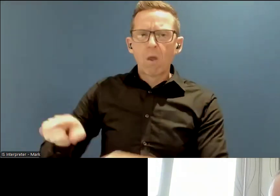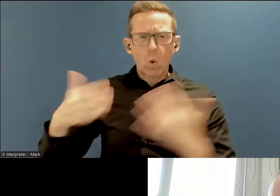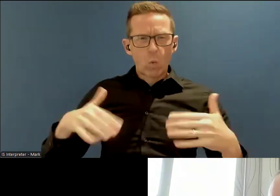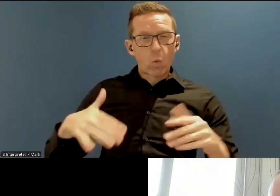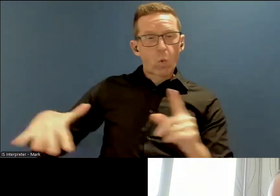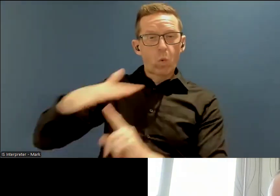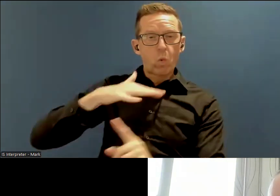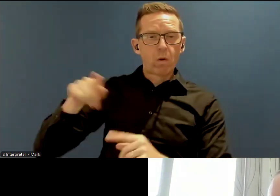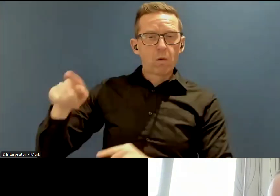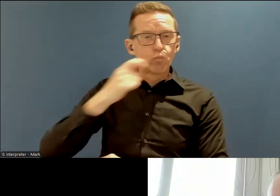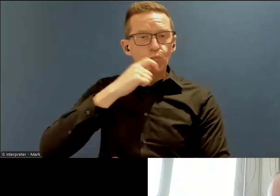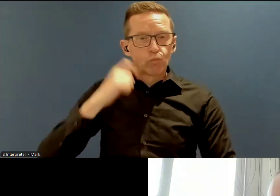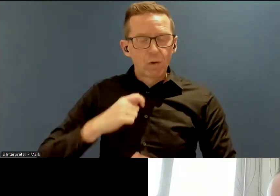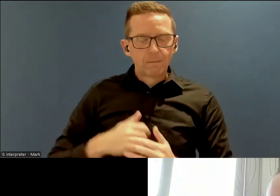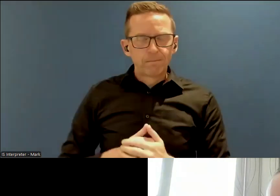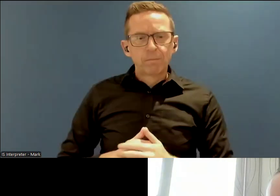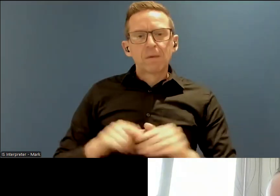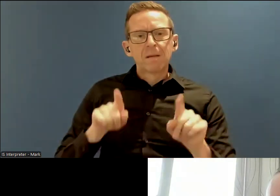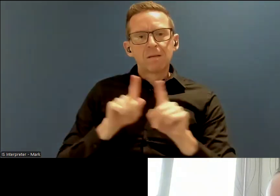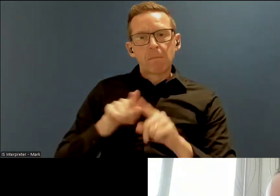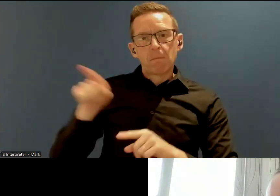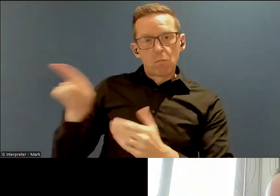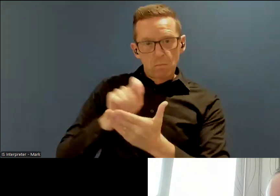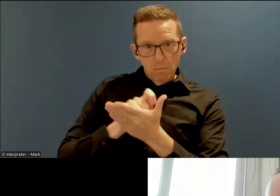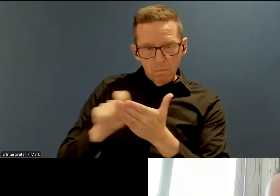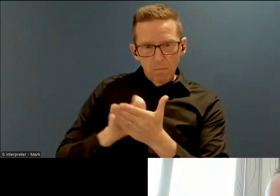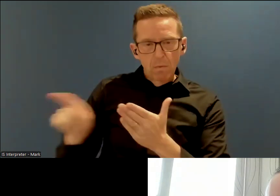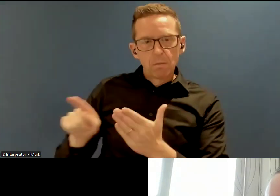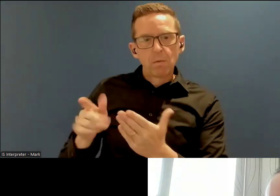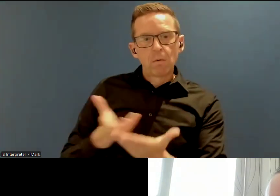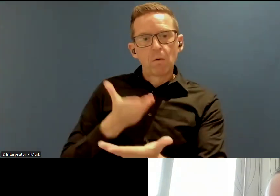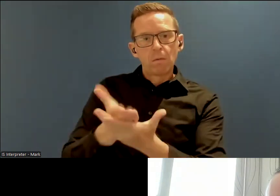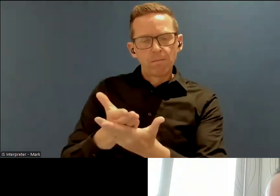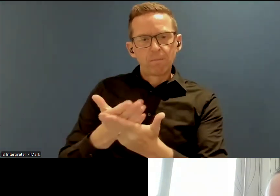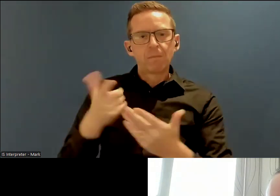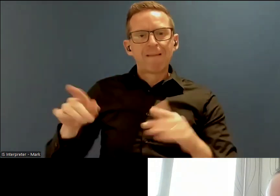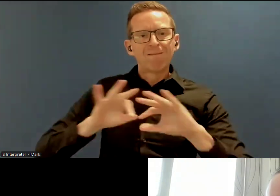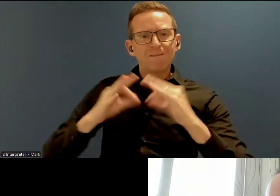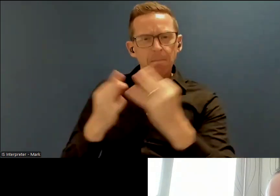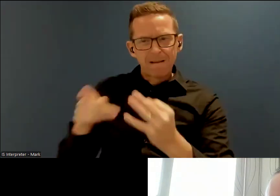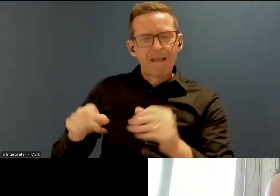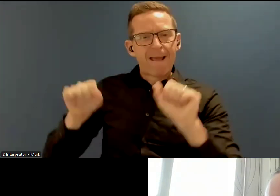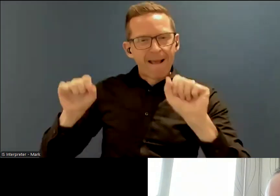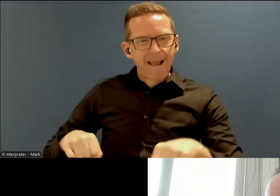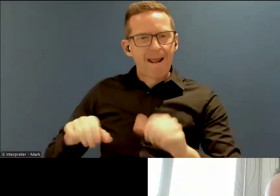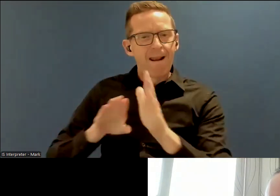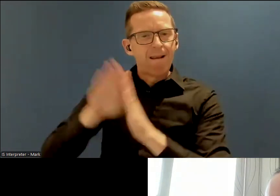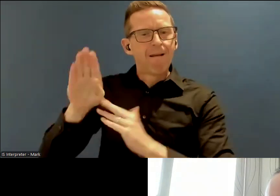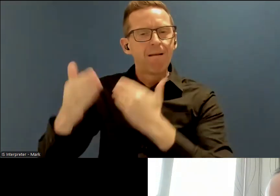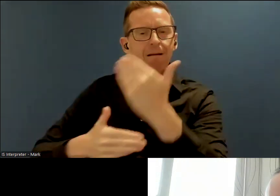She's also the primary author of the report Families Find a Way, which talks about the situation